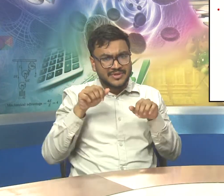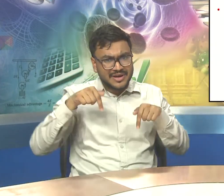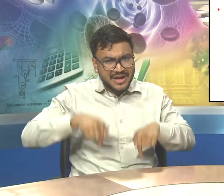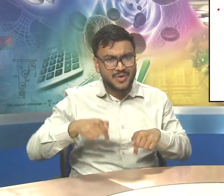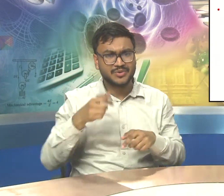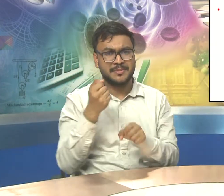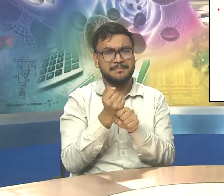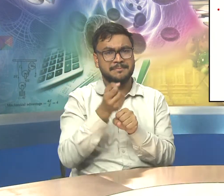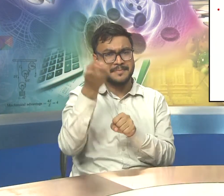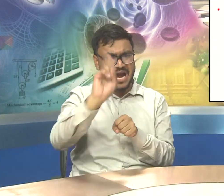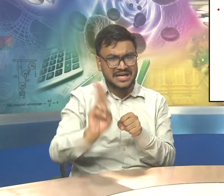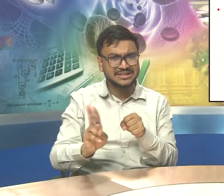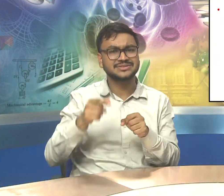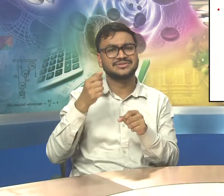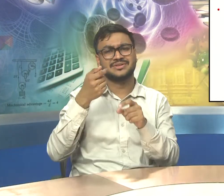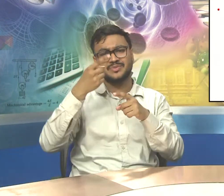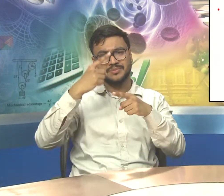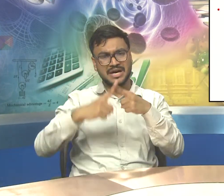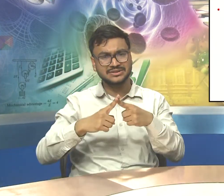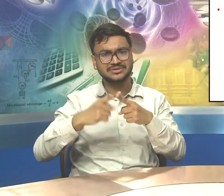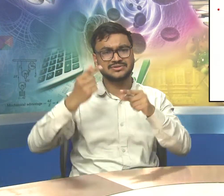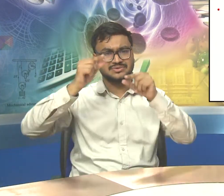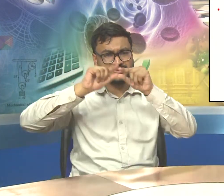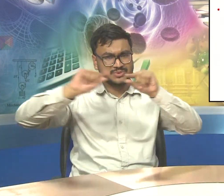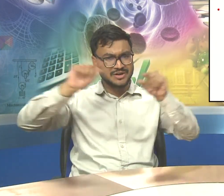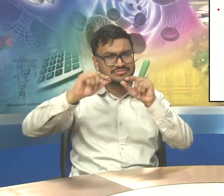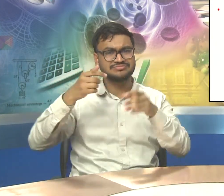are more developed than ISL.